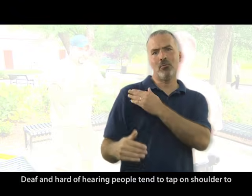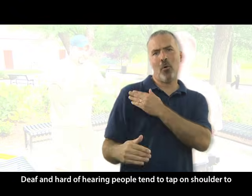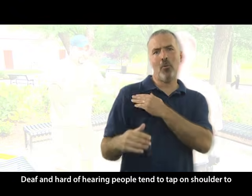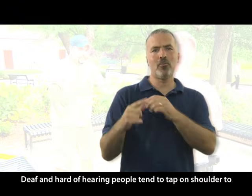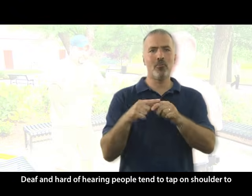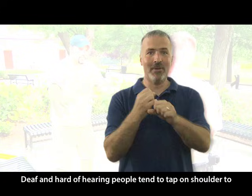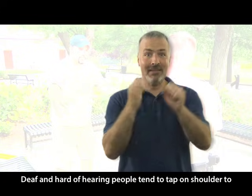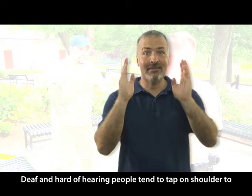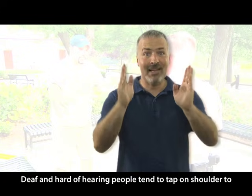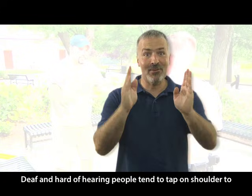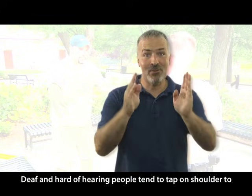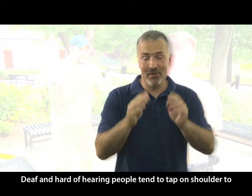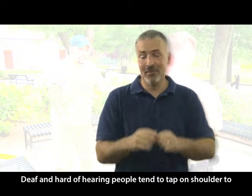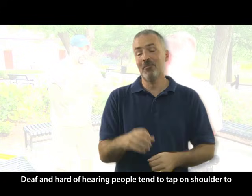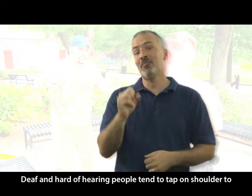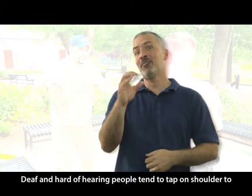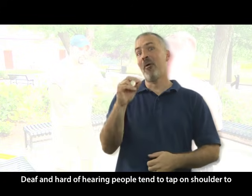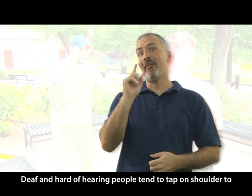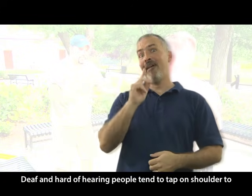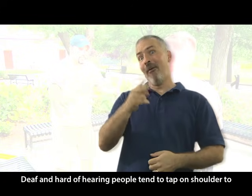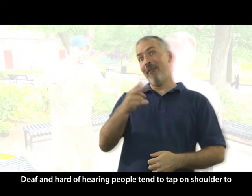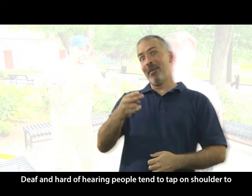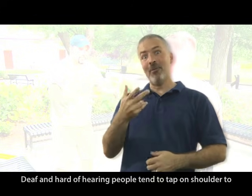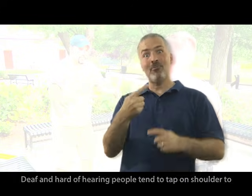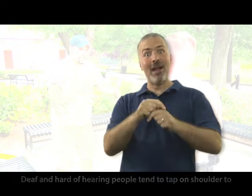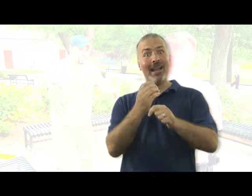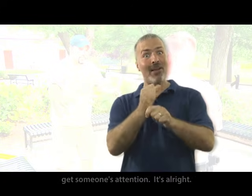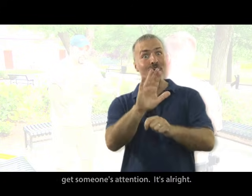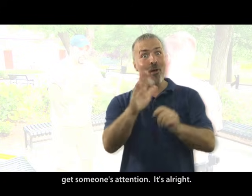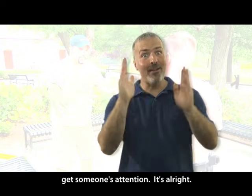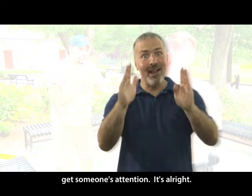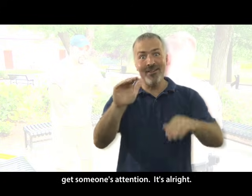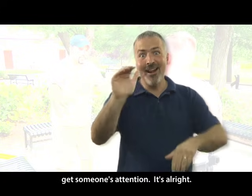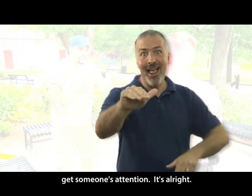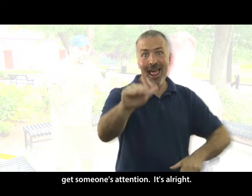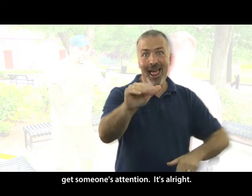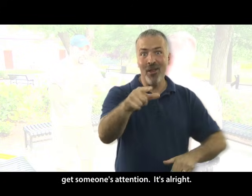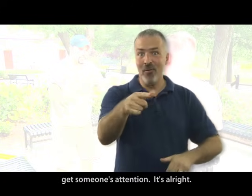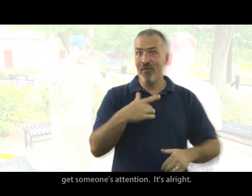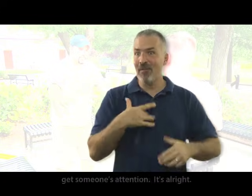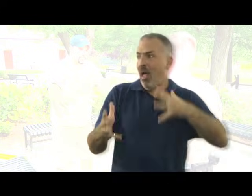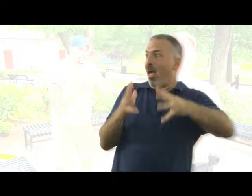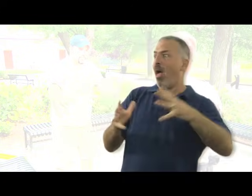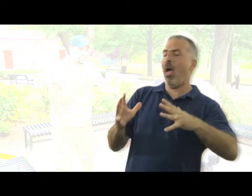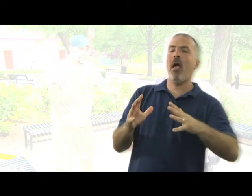Deaf and hard of hearing people tend to tap on the shoulder to get someone's attention.